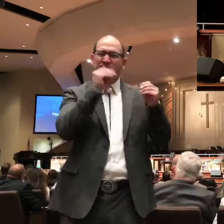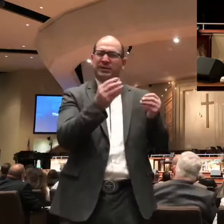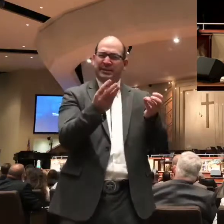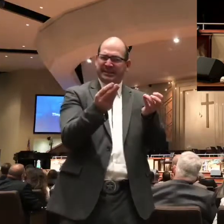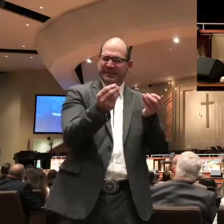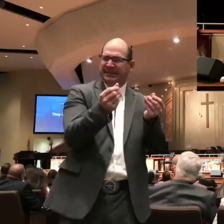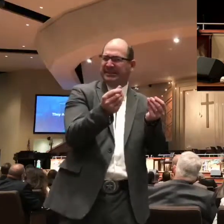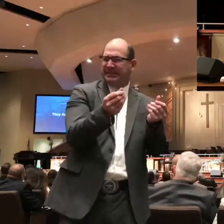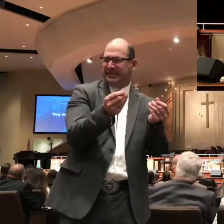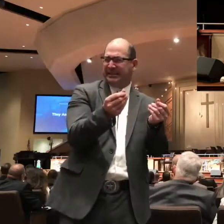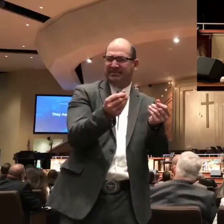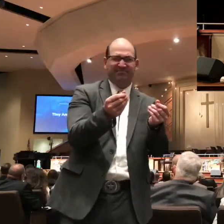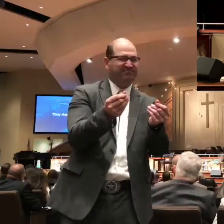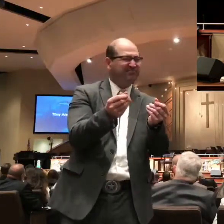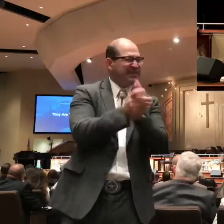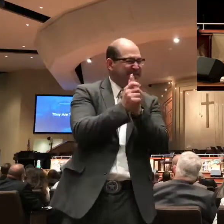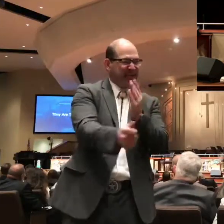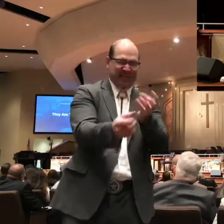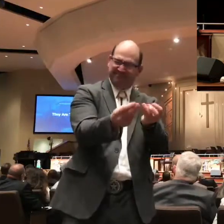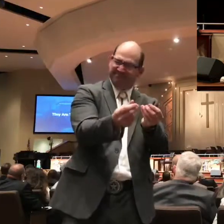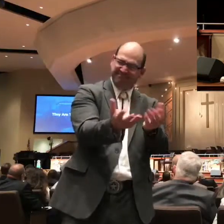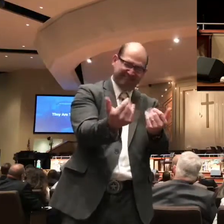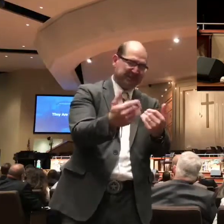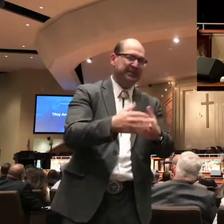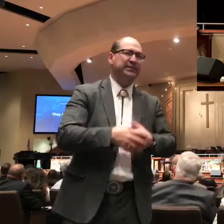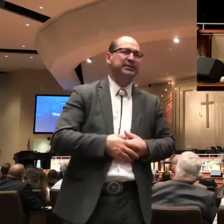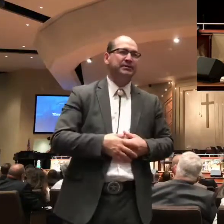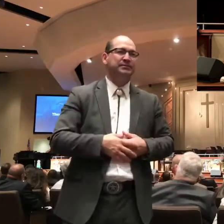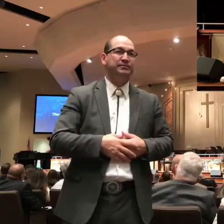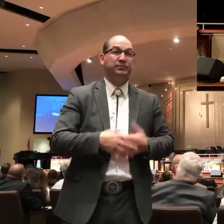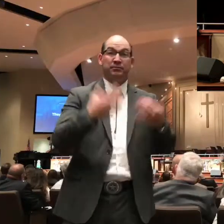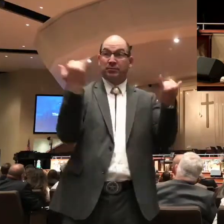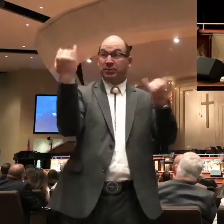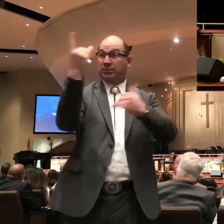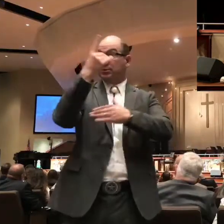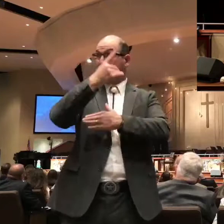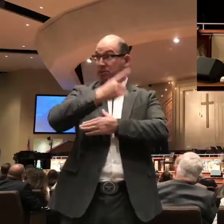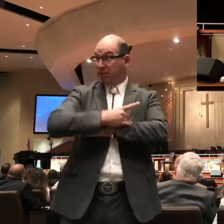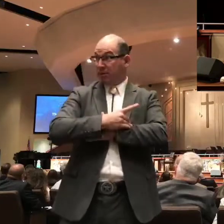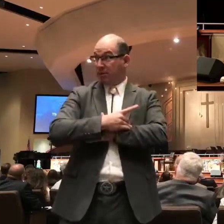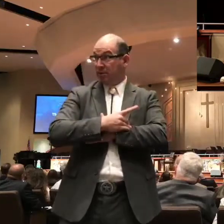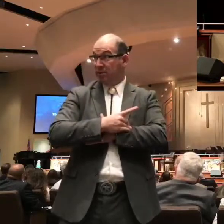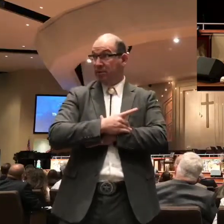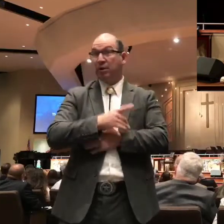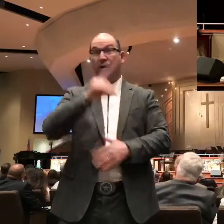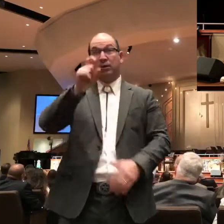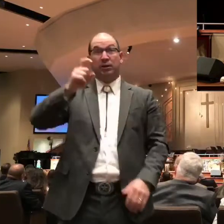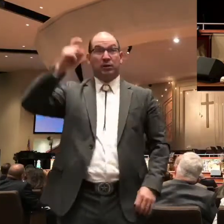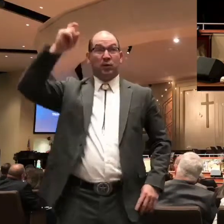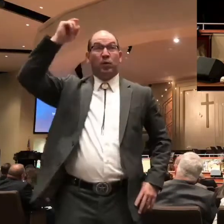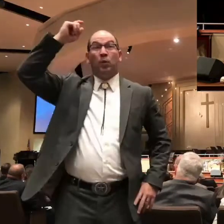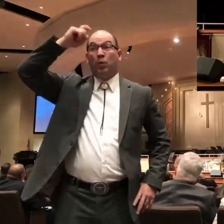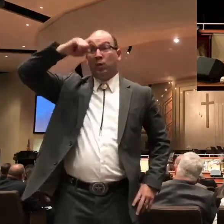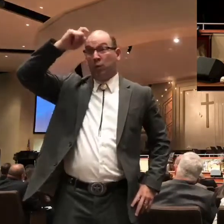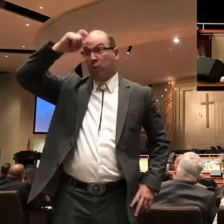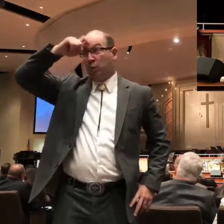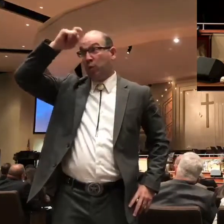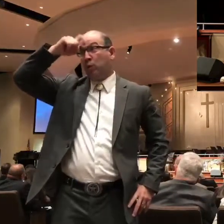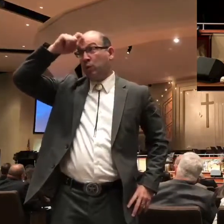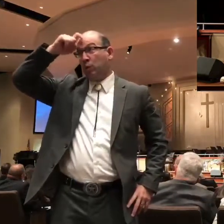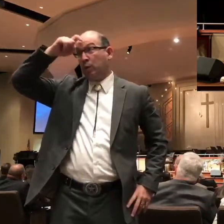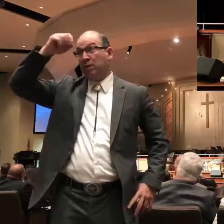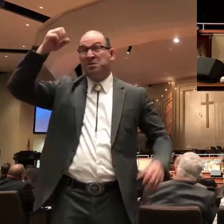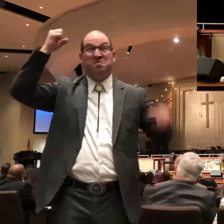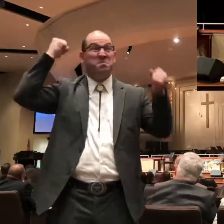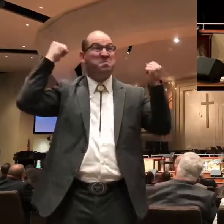a following. Now, I'm saying that today there must be a discernment, as there is such a